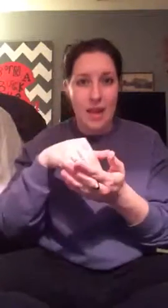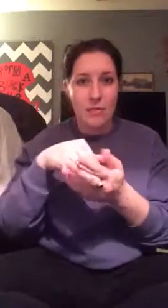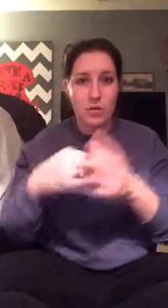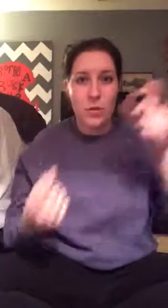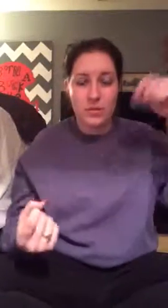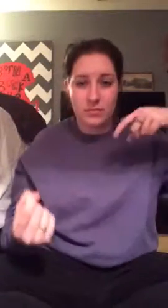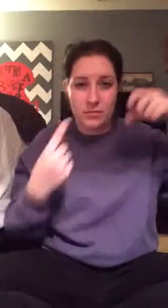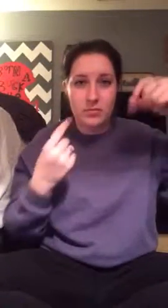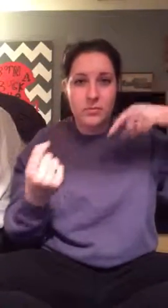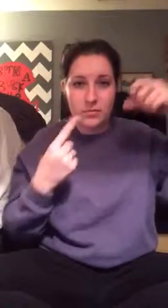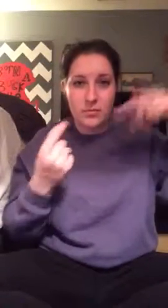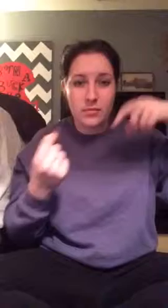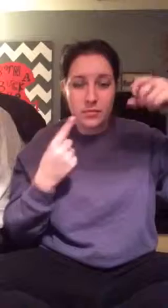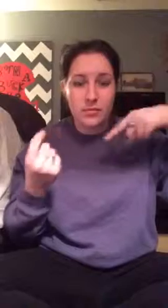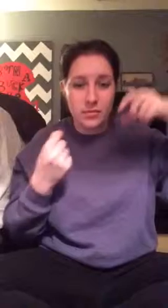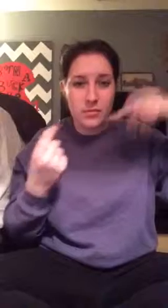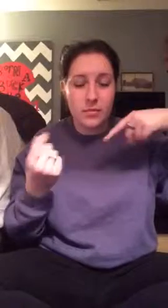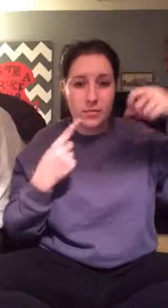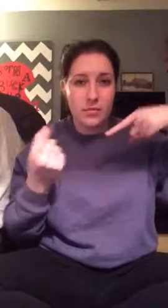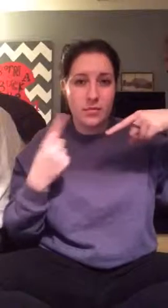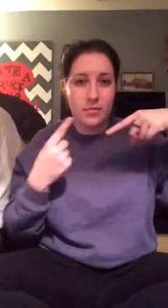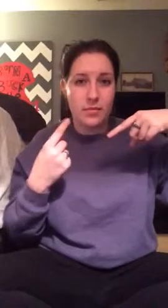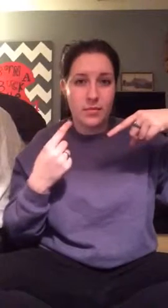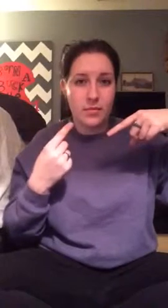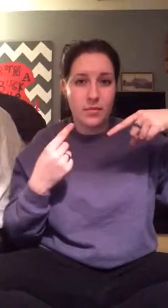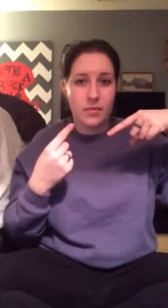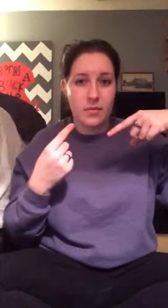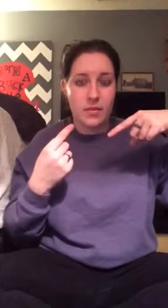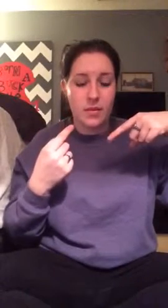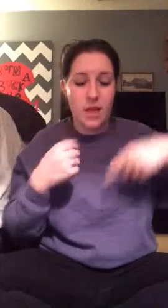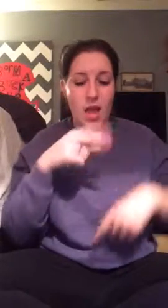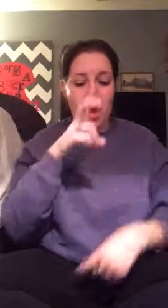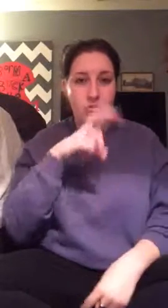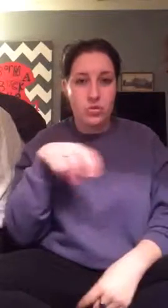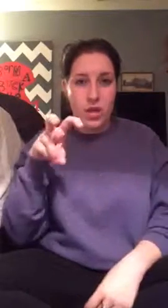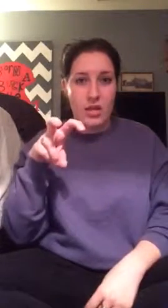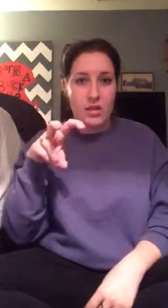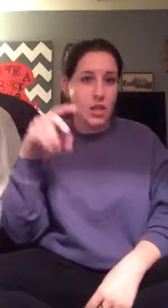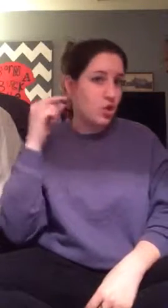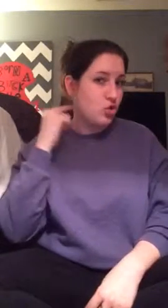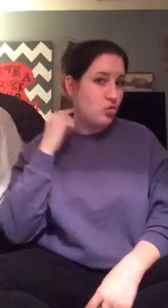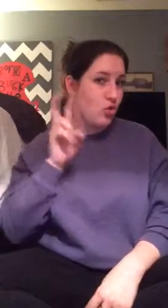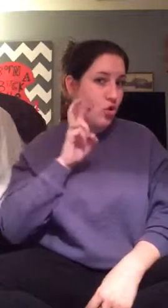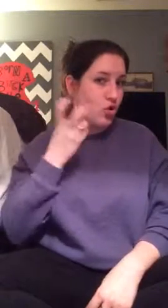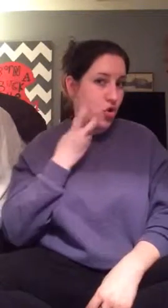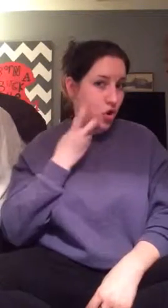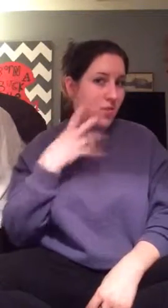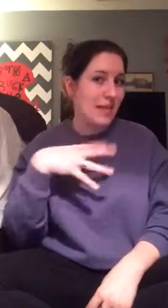area sends this via the pyramidal tract to your cranial nerves and muscles.